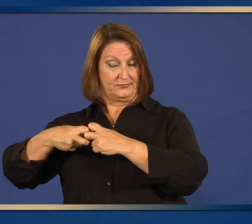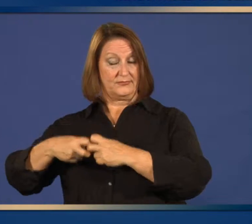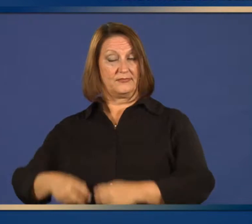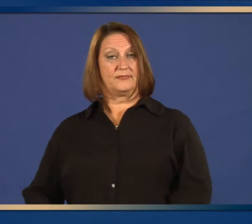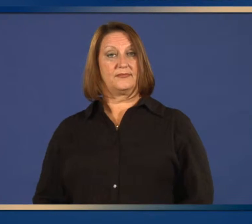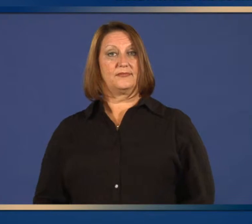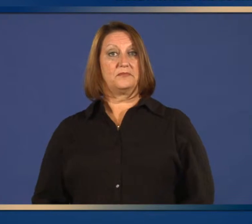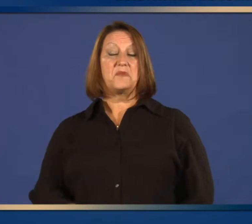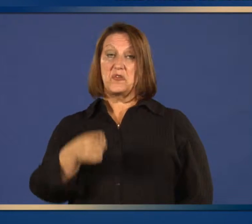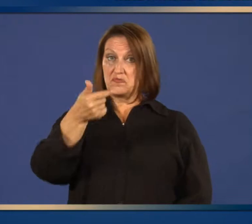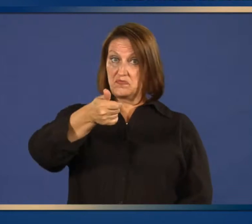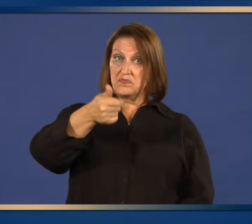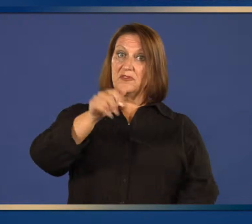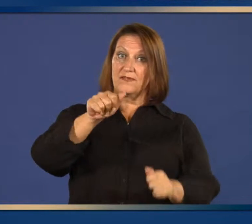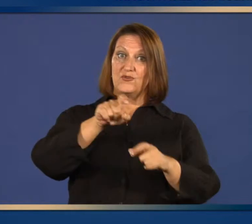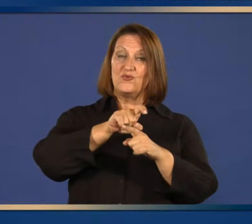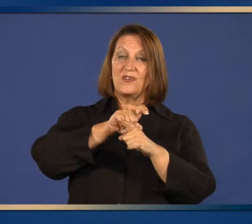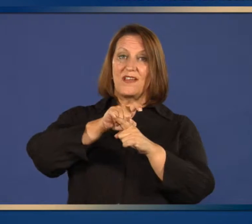VAERS, form.